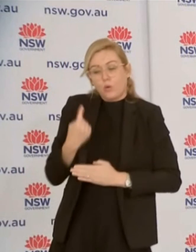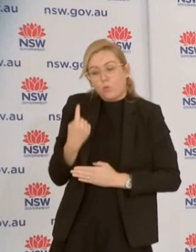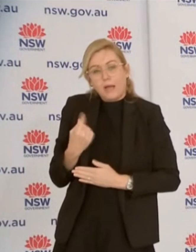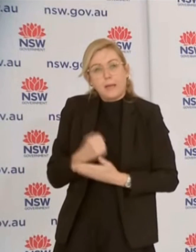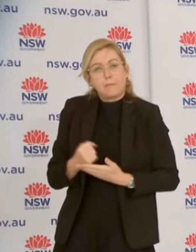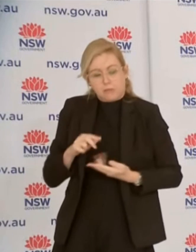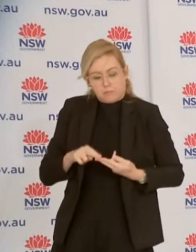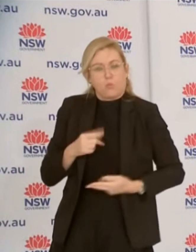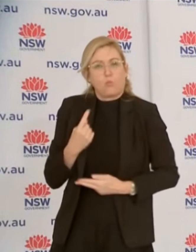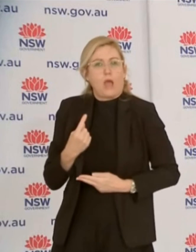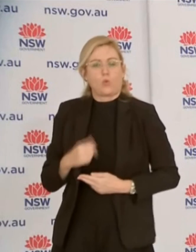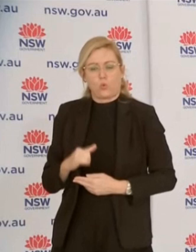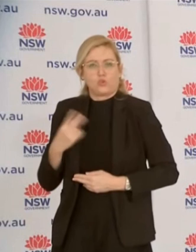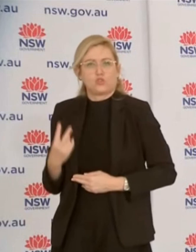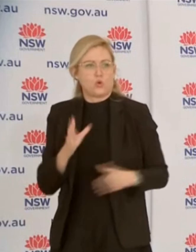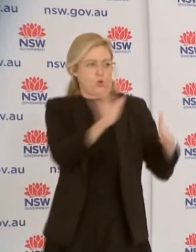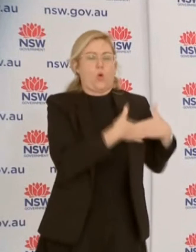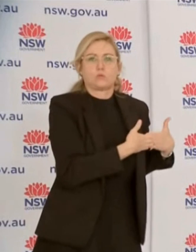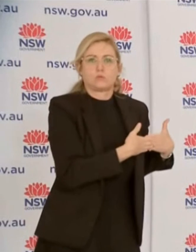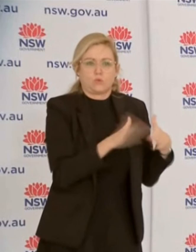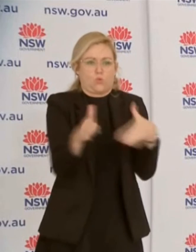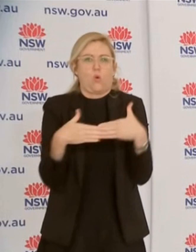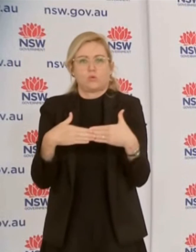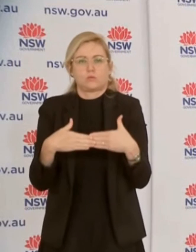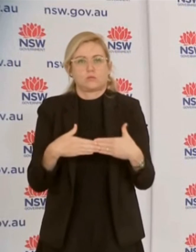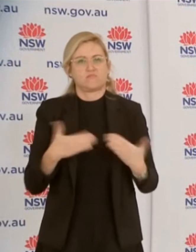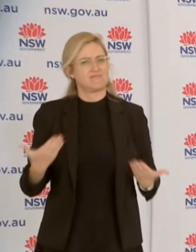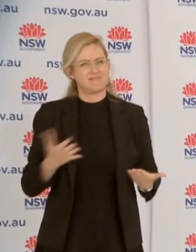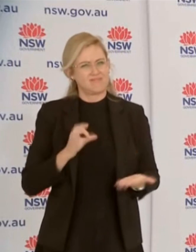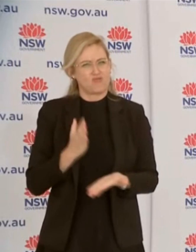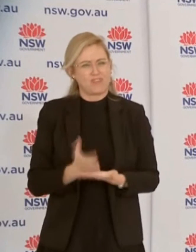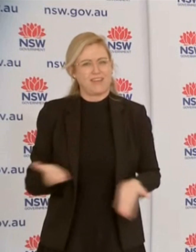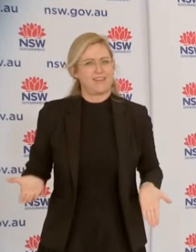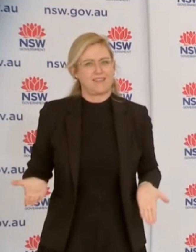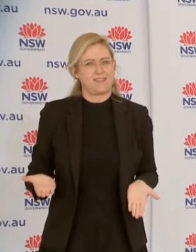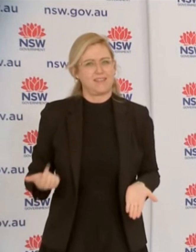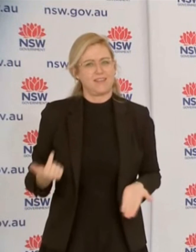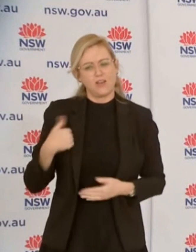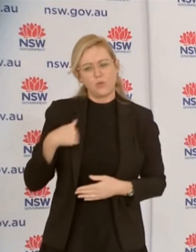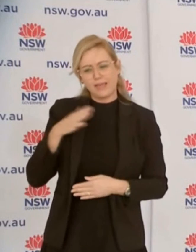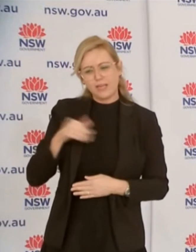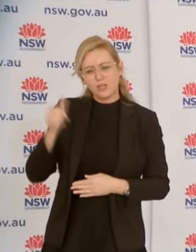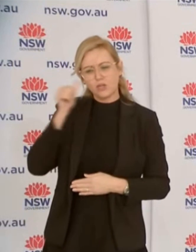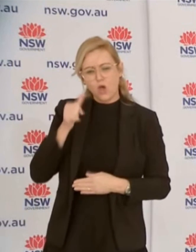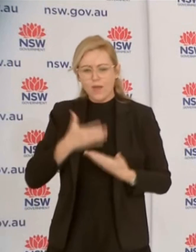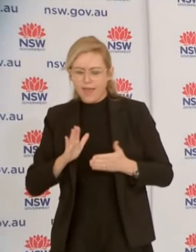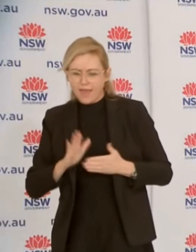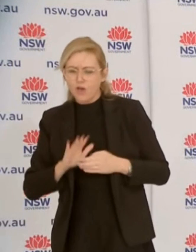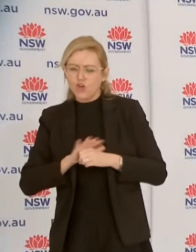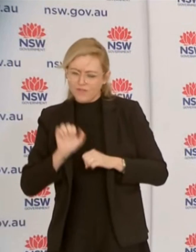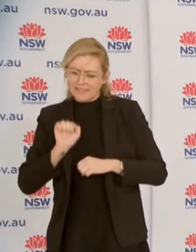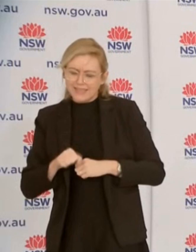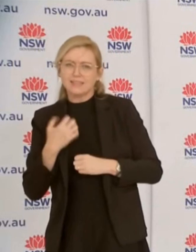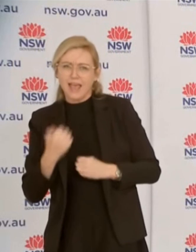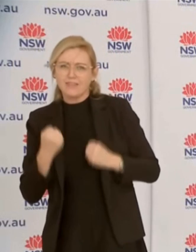cases. That is not living in the real world. What is living in the real world is knowing what is a safe way to reopen, what